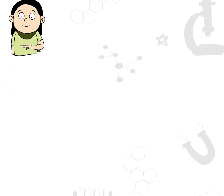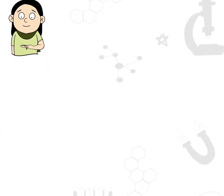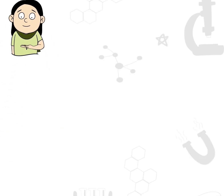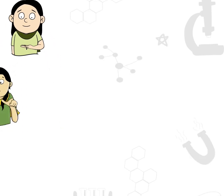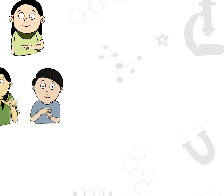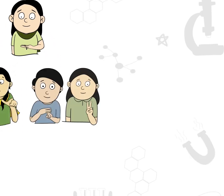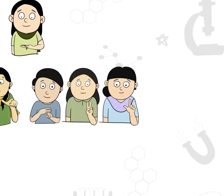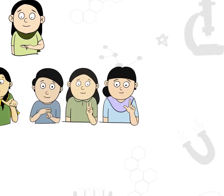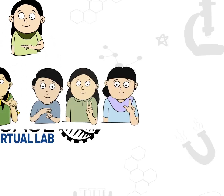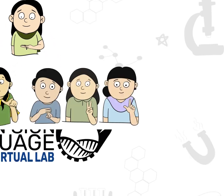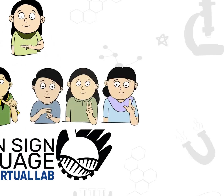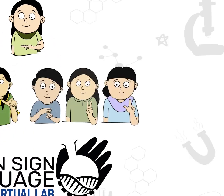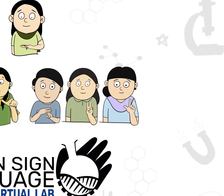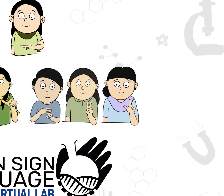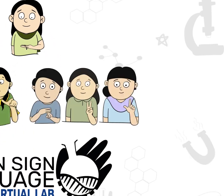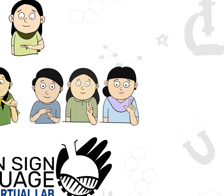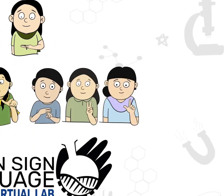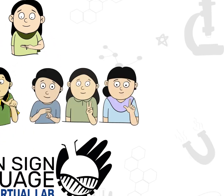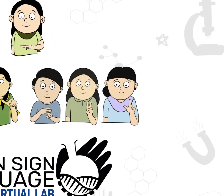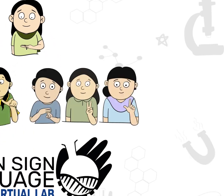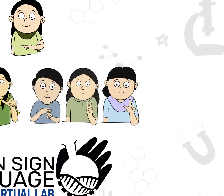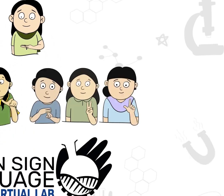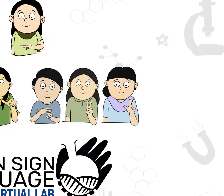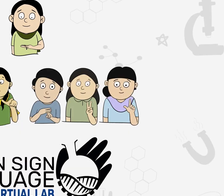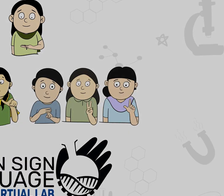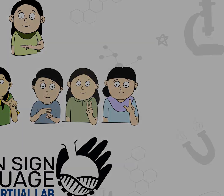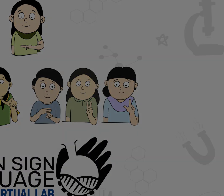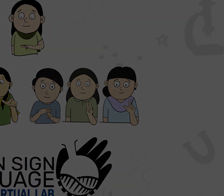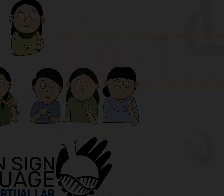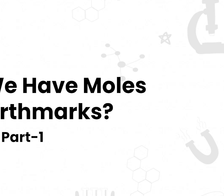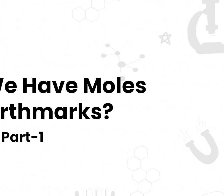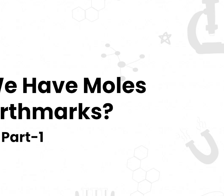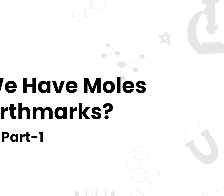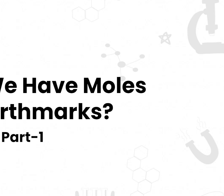Welcome to ISL Enabled Virtual Lab of CSIR.